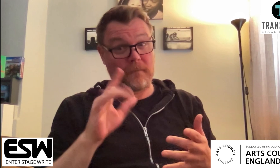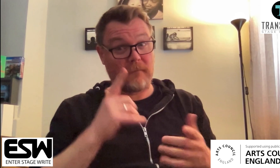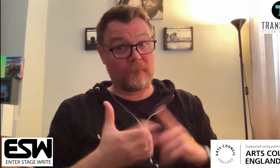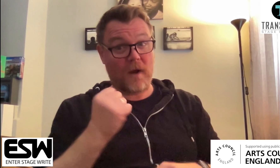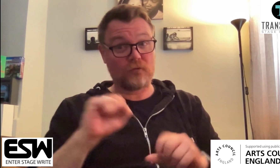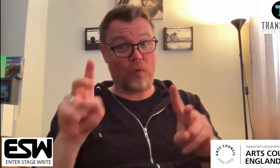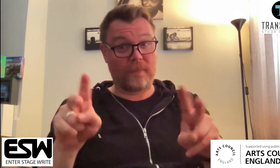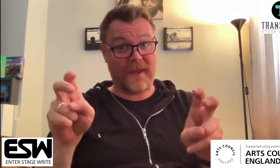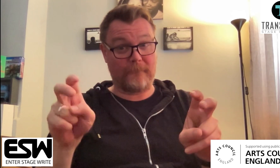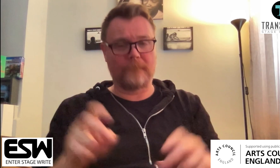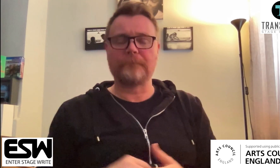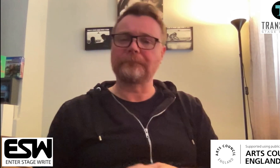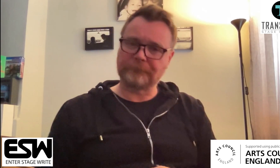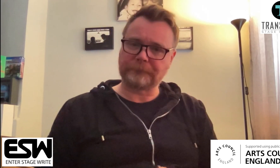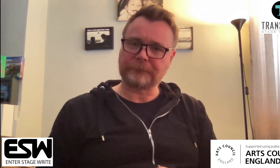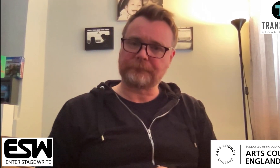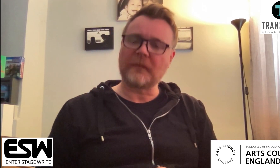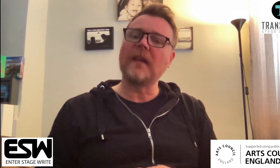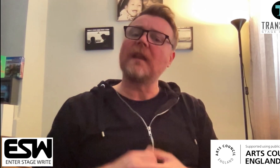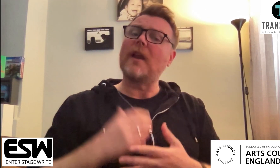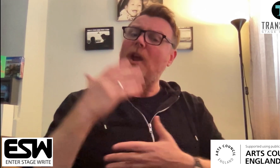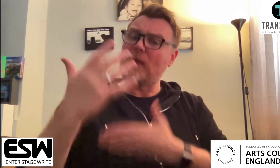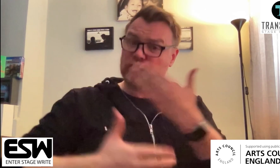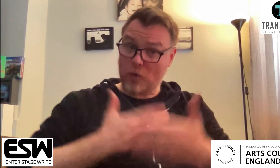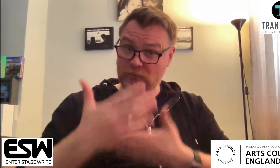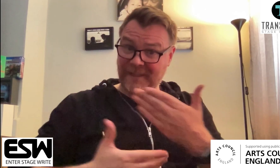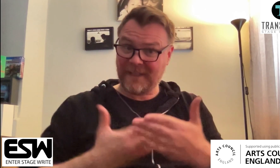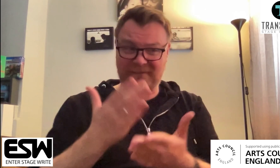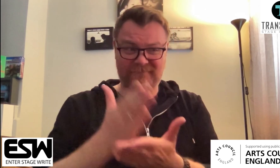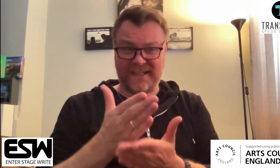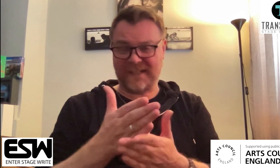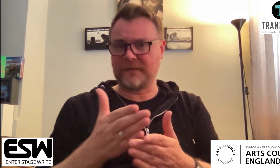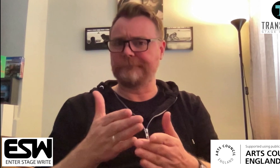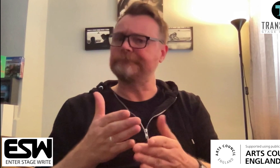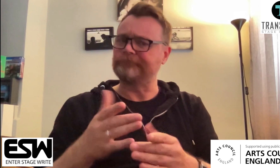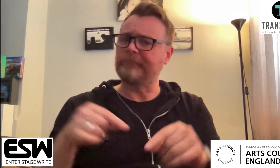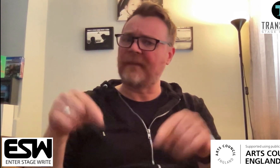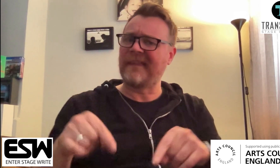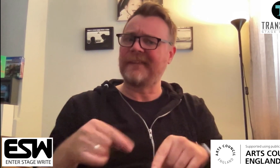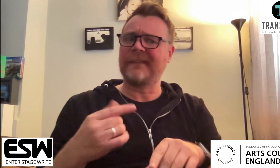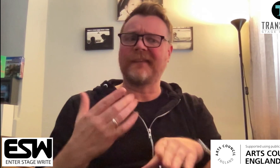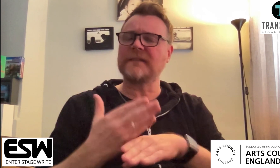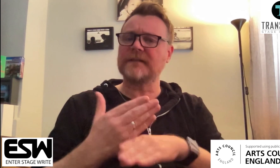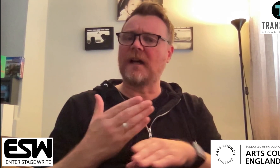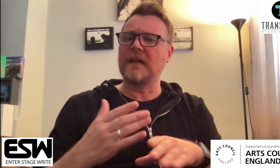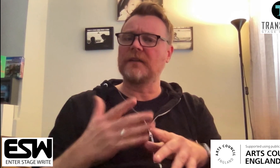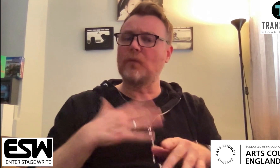themes, things that you're interested and passionate about. So that should help you to find that theme.